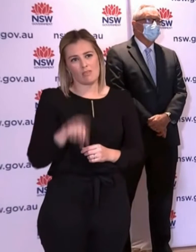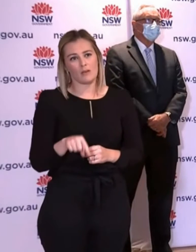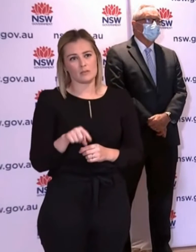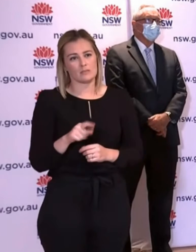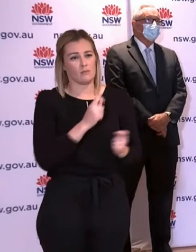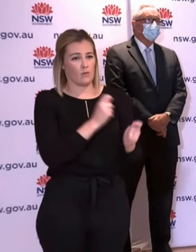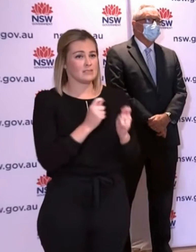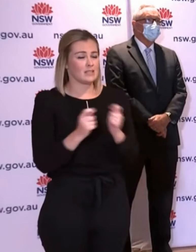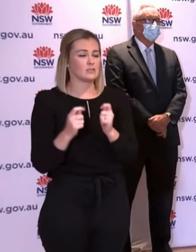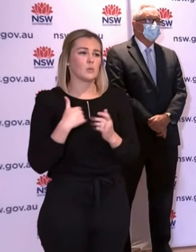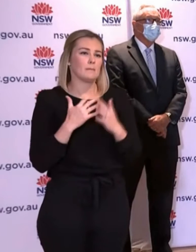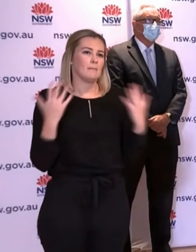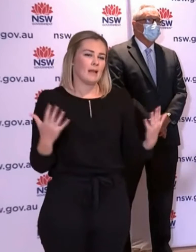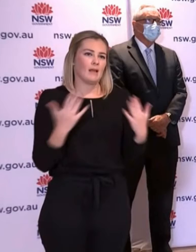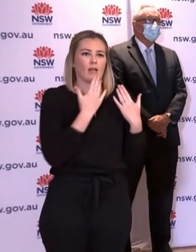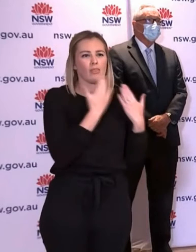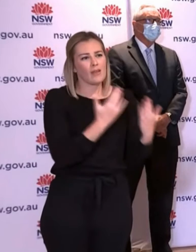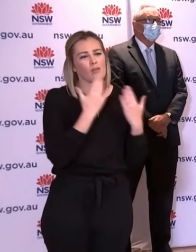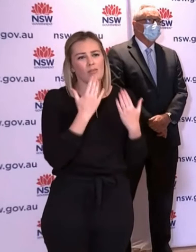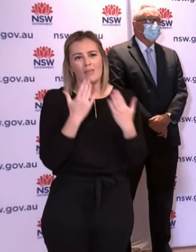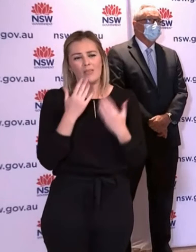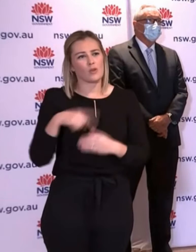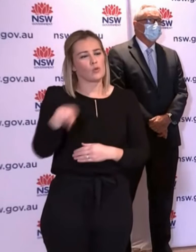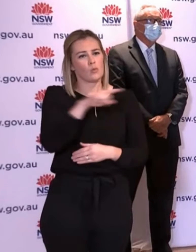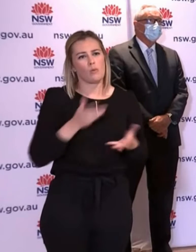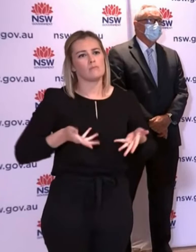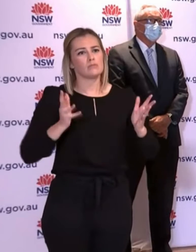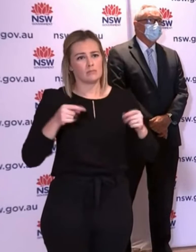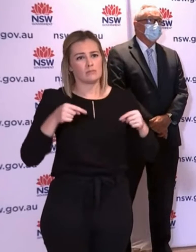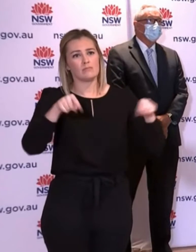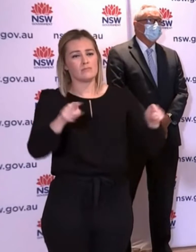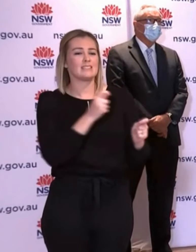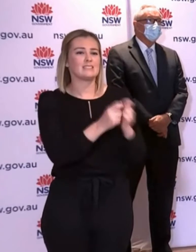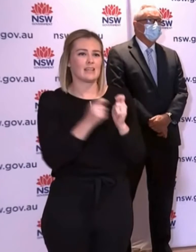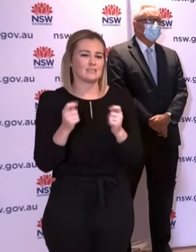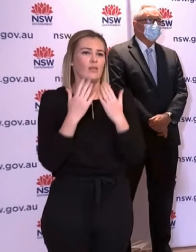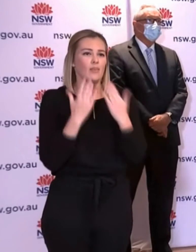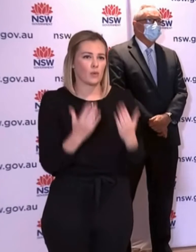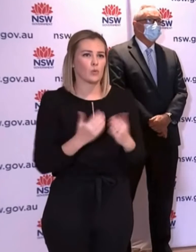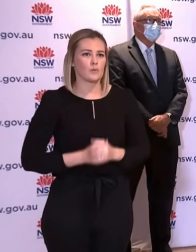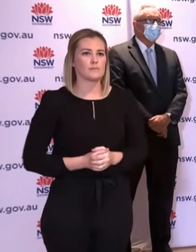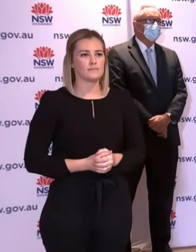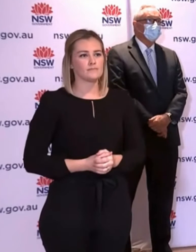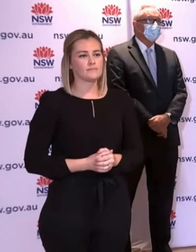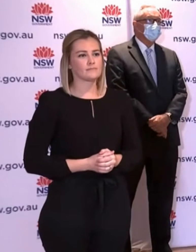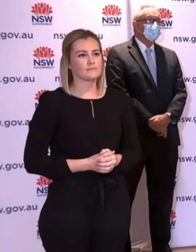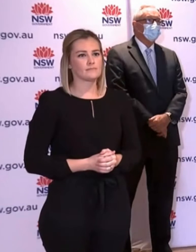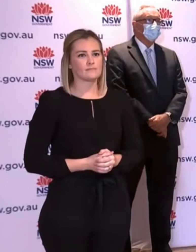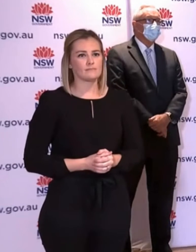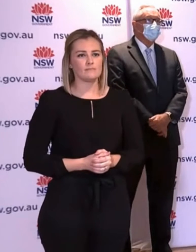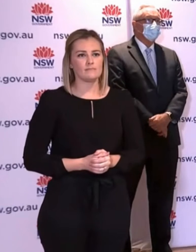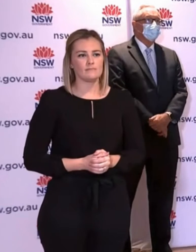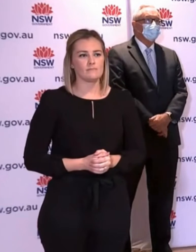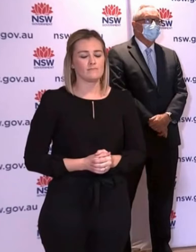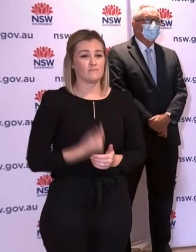of New South Wales for coming forward in such big numbers to get tested. And I'd like to remind people as well, given some of